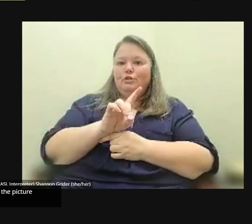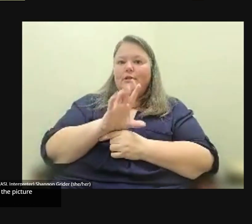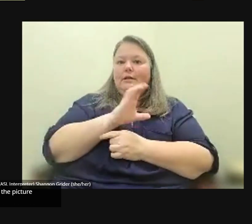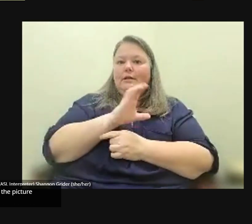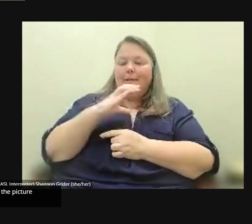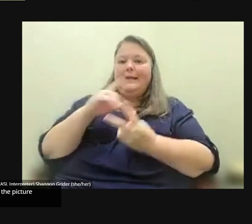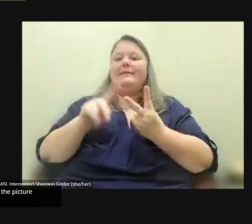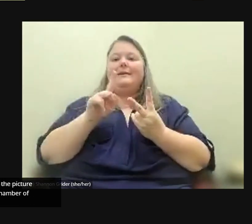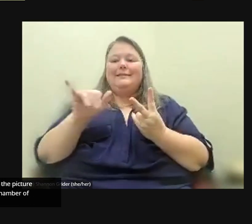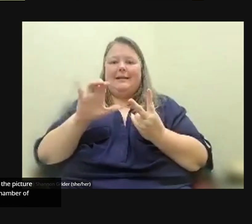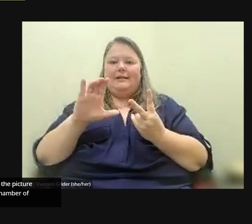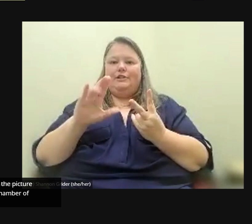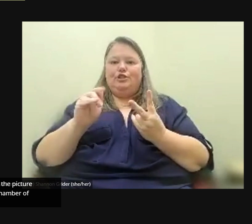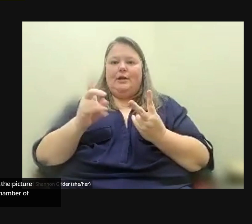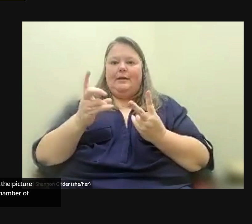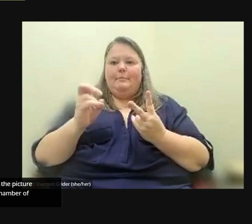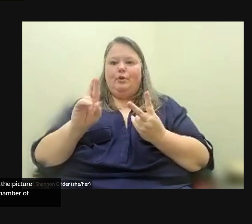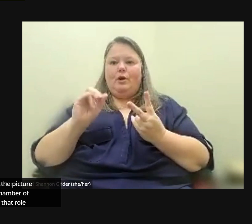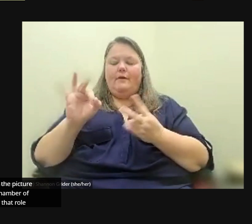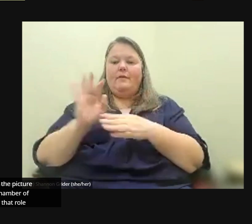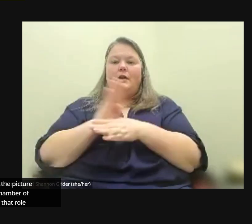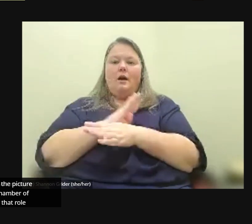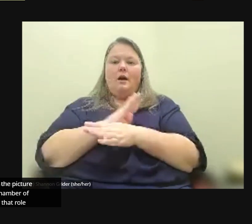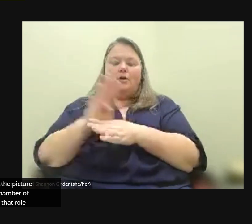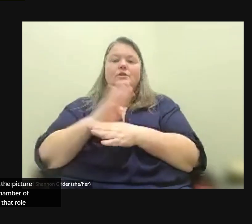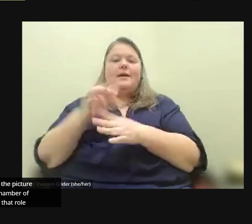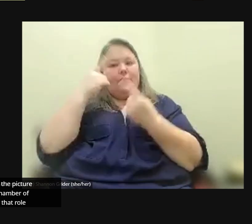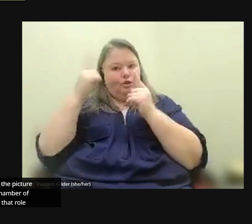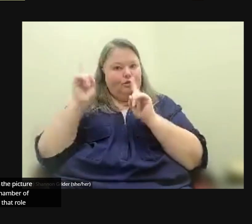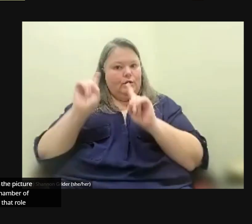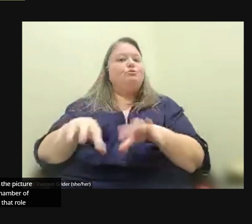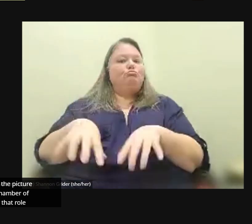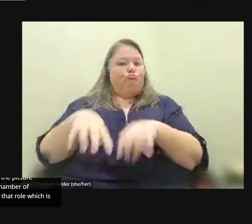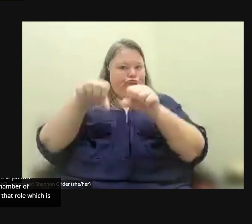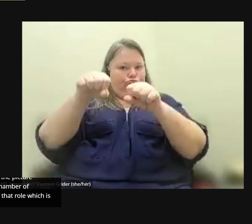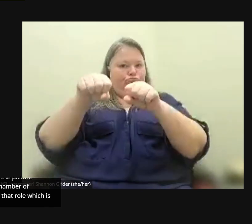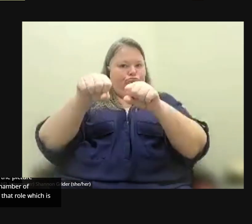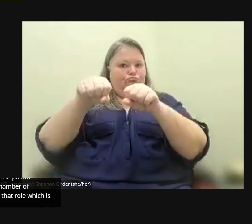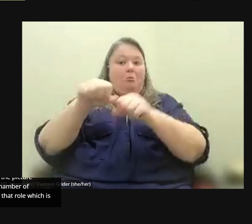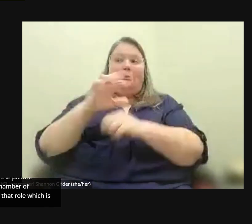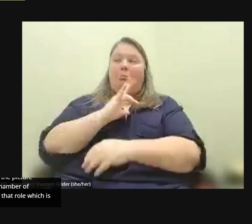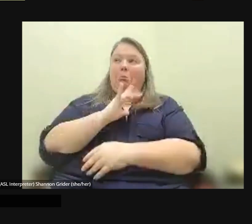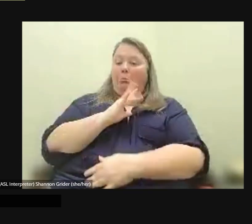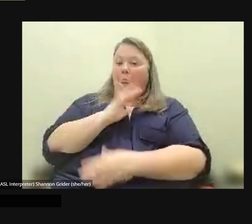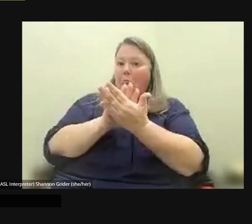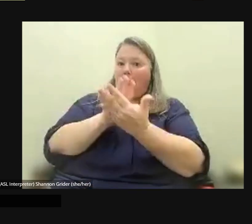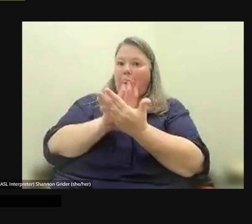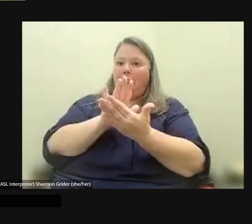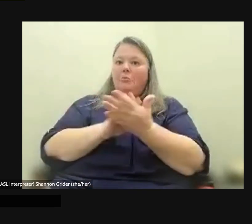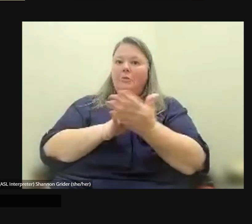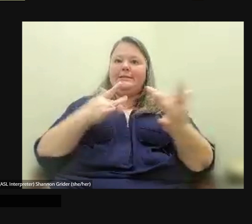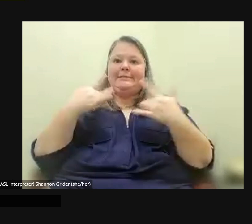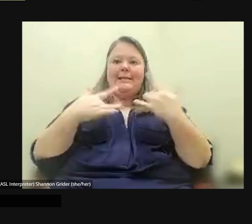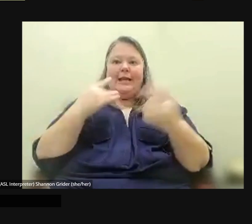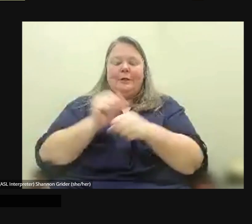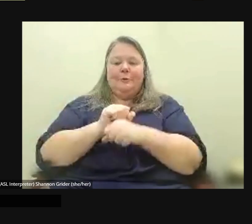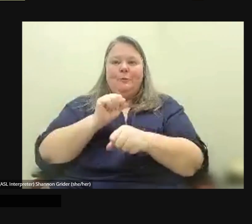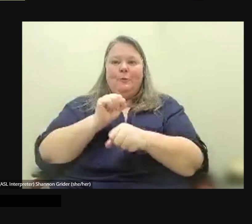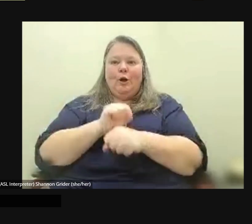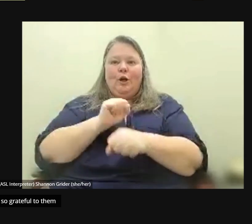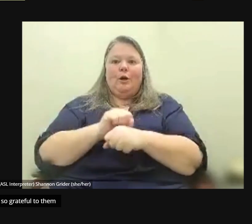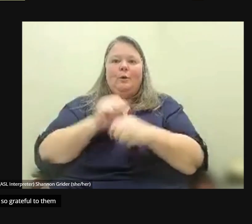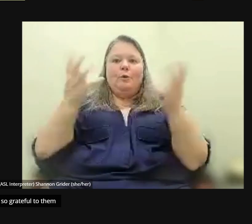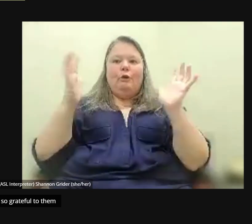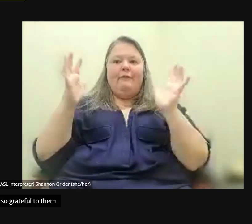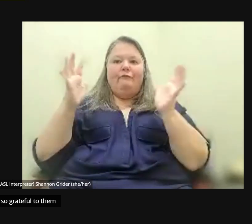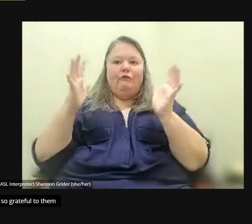play that role, which is extraordinary, really, really exciting work. So grateful to them, and they will